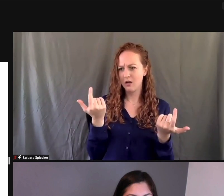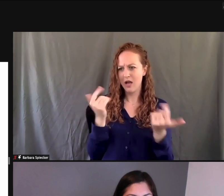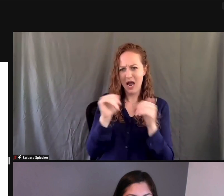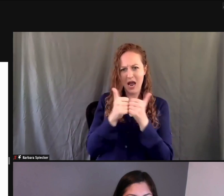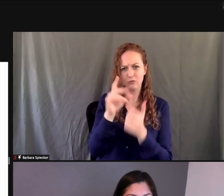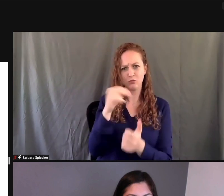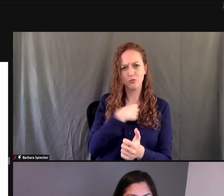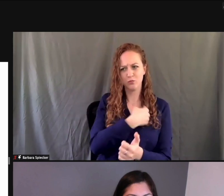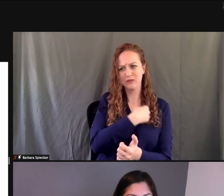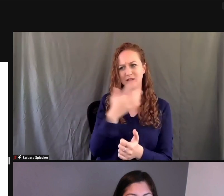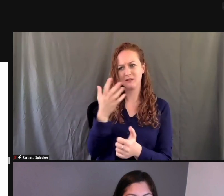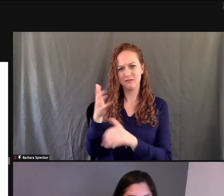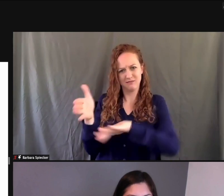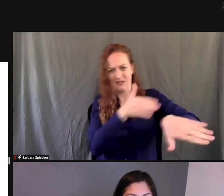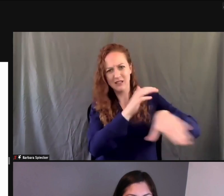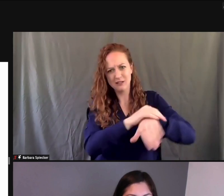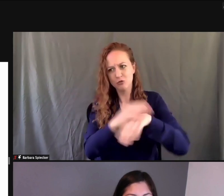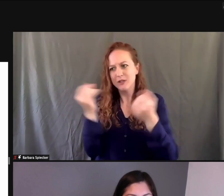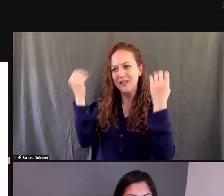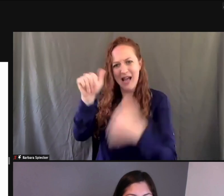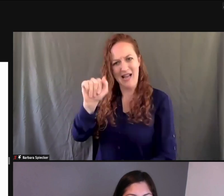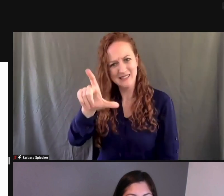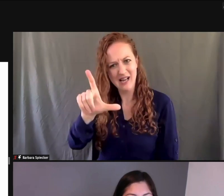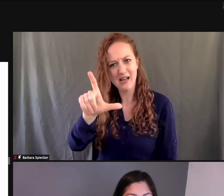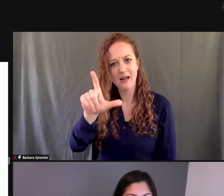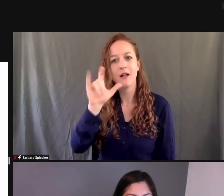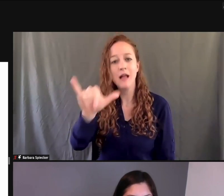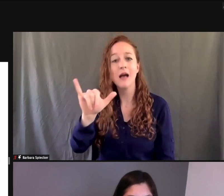Another one is a big part